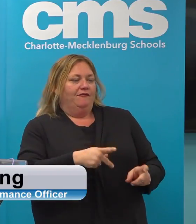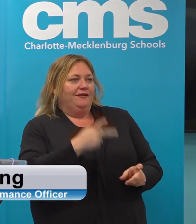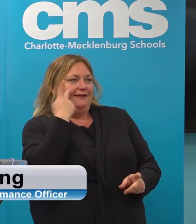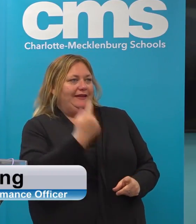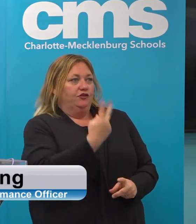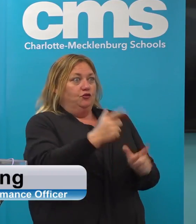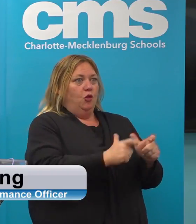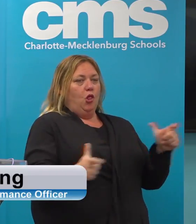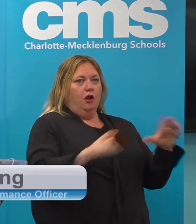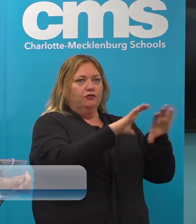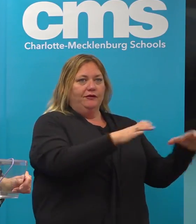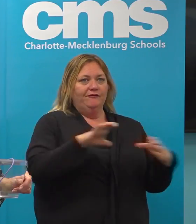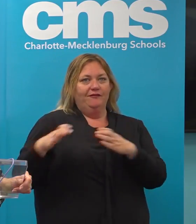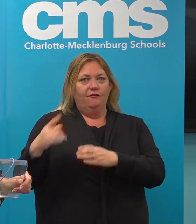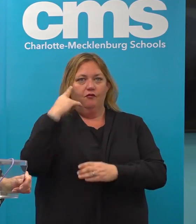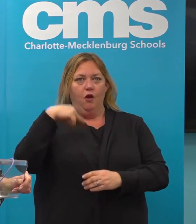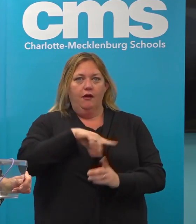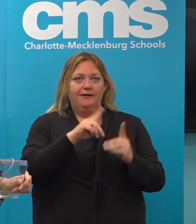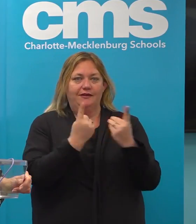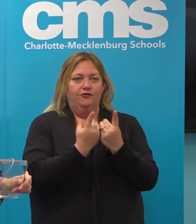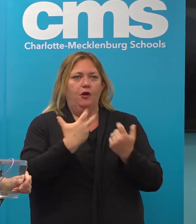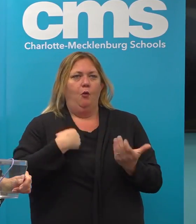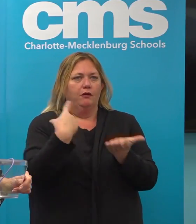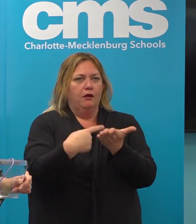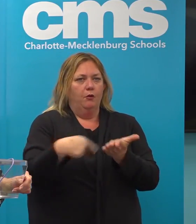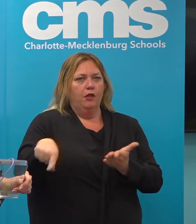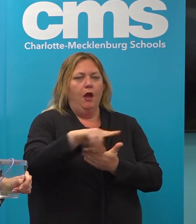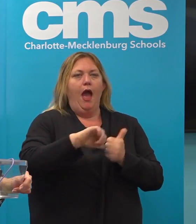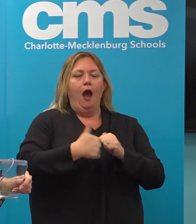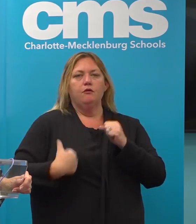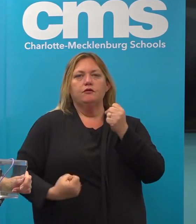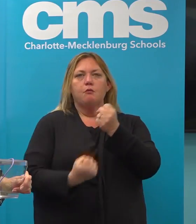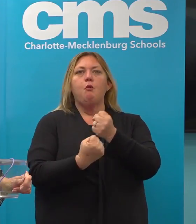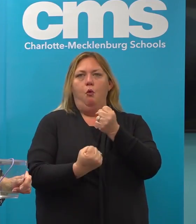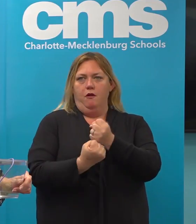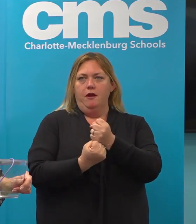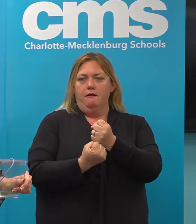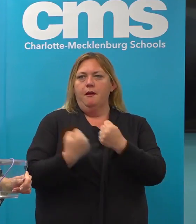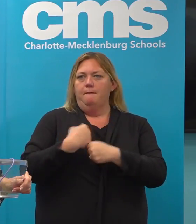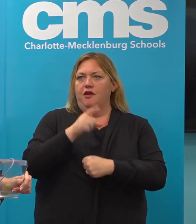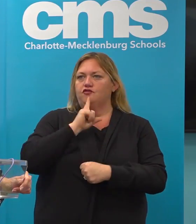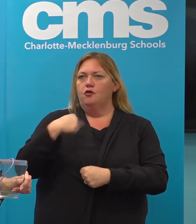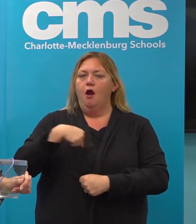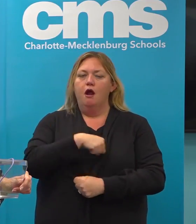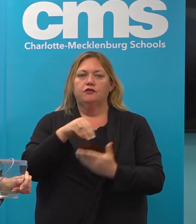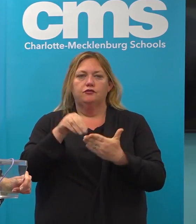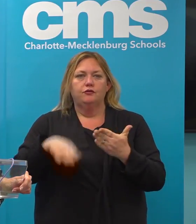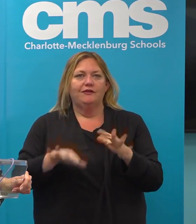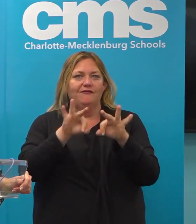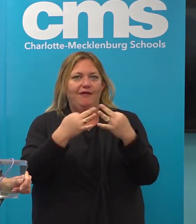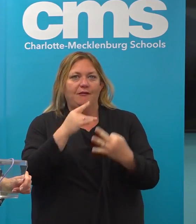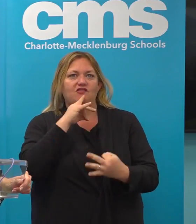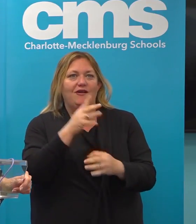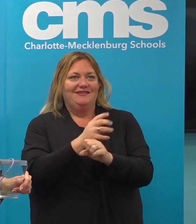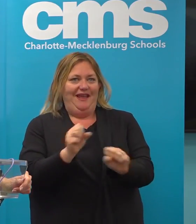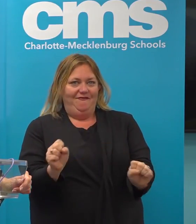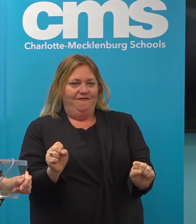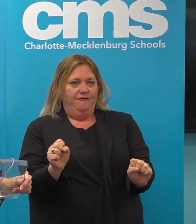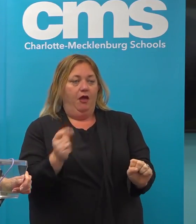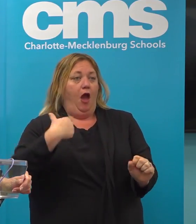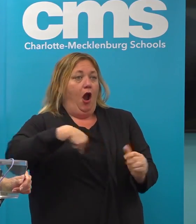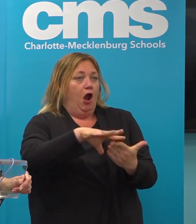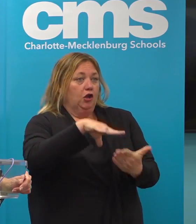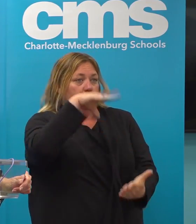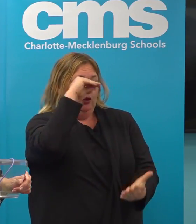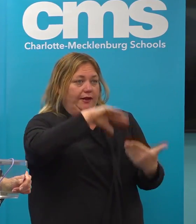large divisions for our district, and I want to talk to you about how we are supporting the efforts to make sure our students and families are safe. Our learning